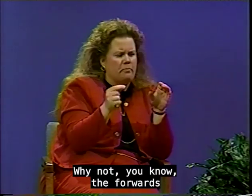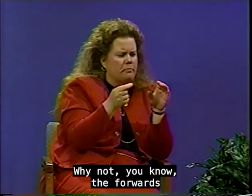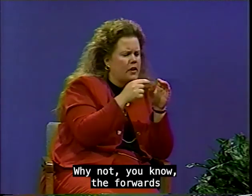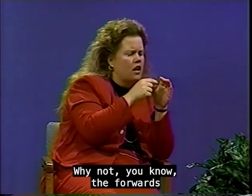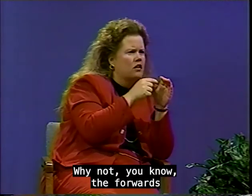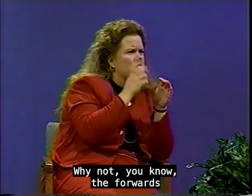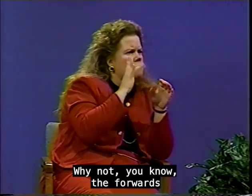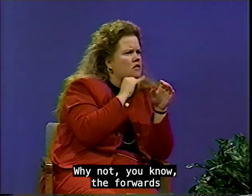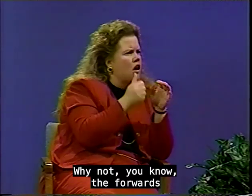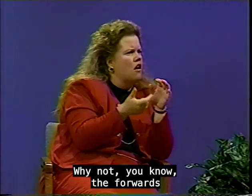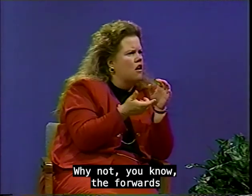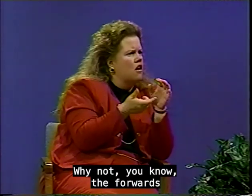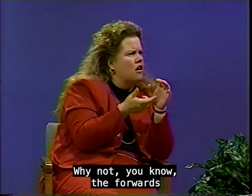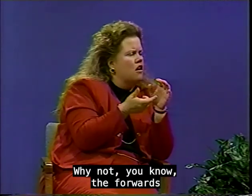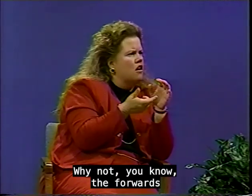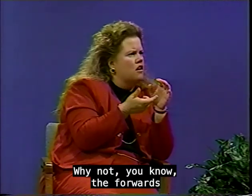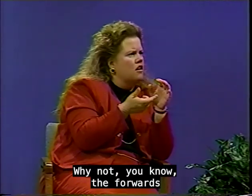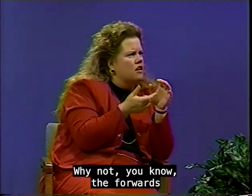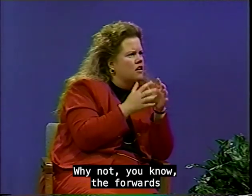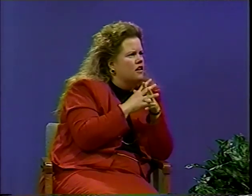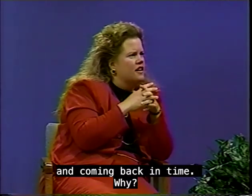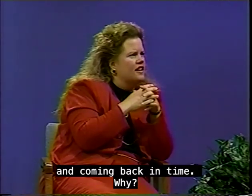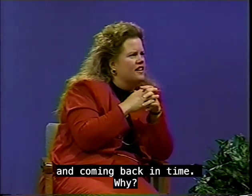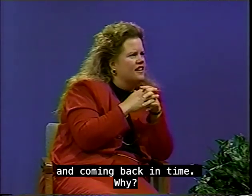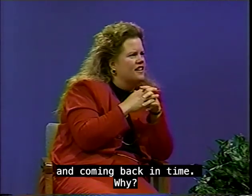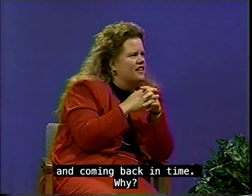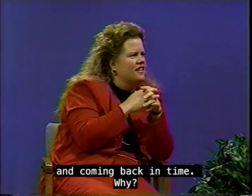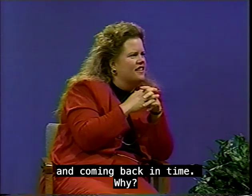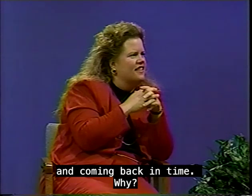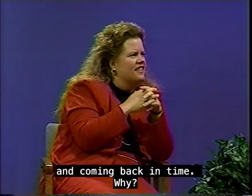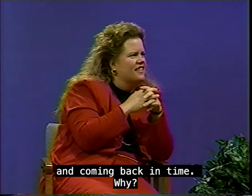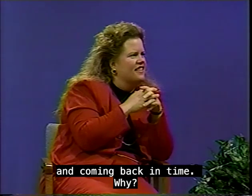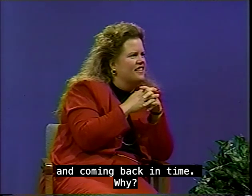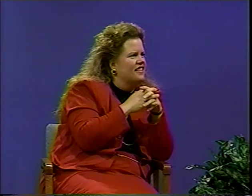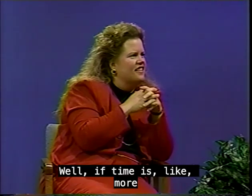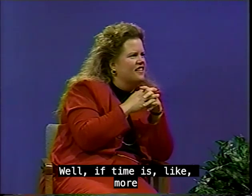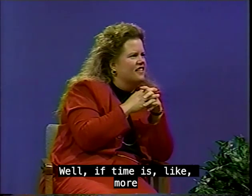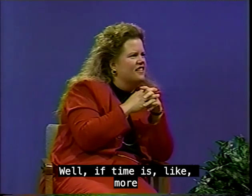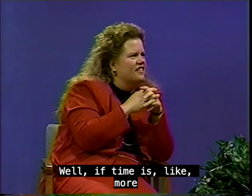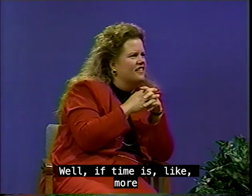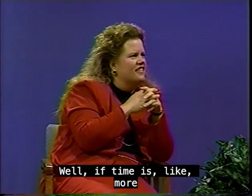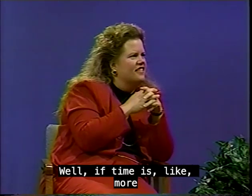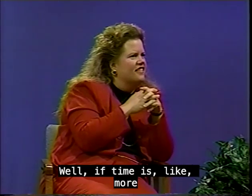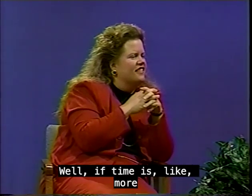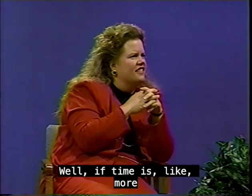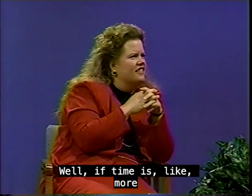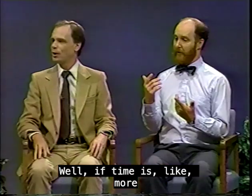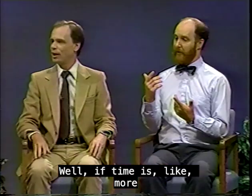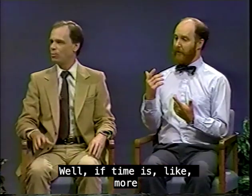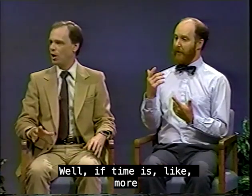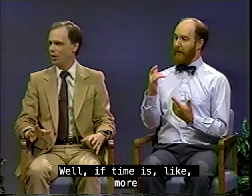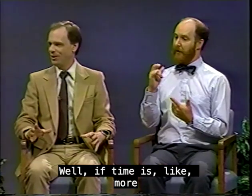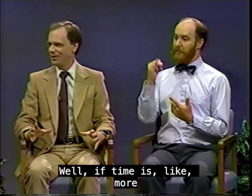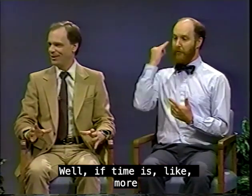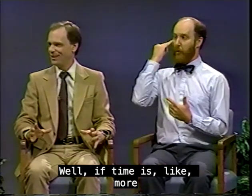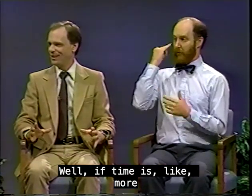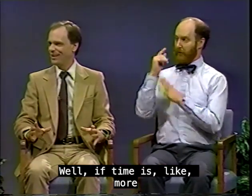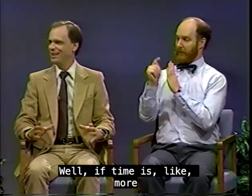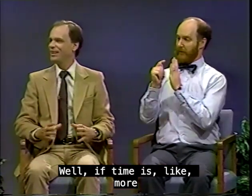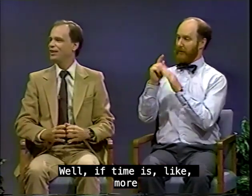Why not, you know, the forwards and coming back in time? Why? Well, if time is more like a